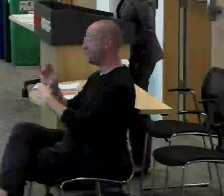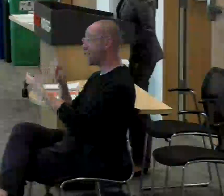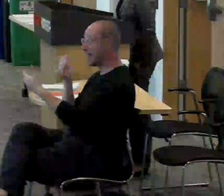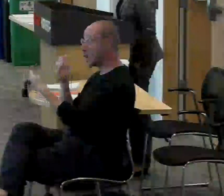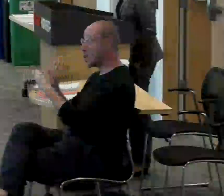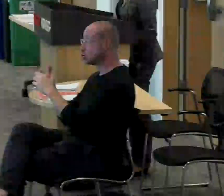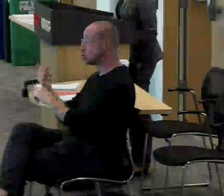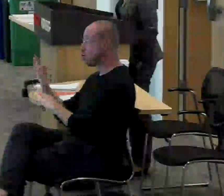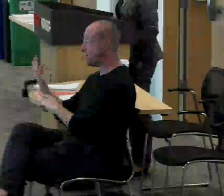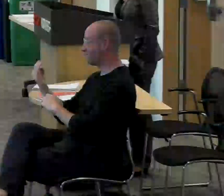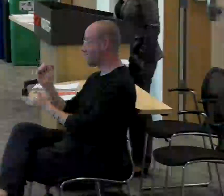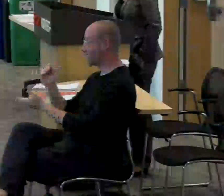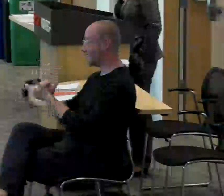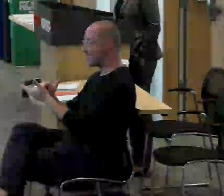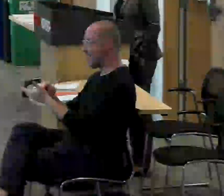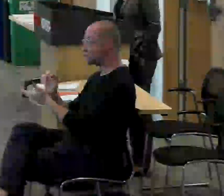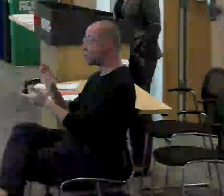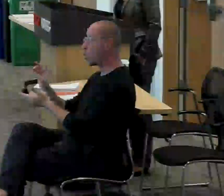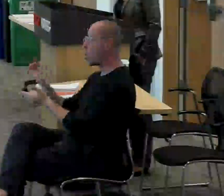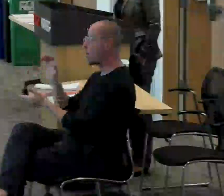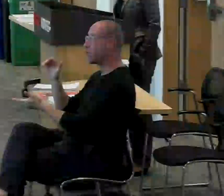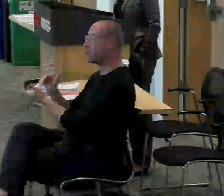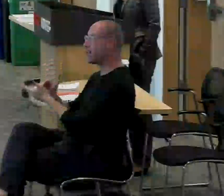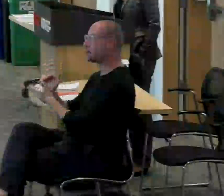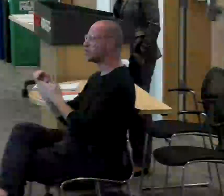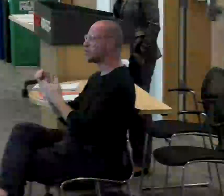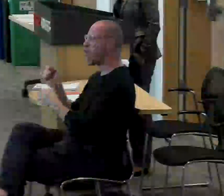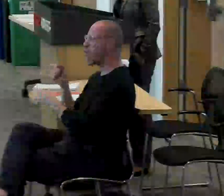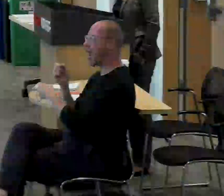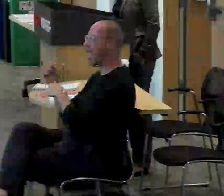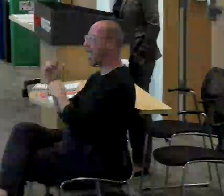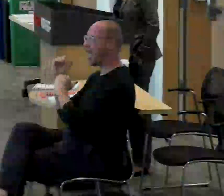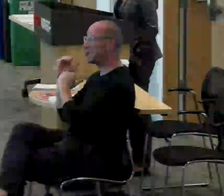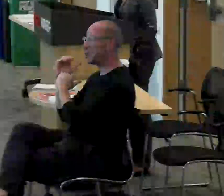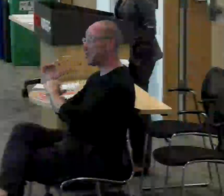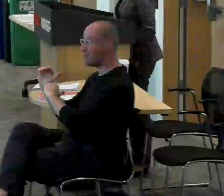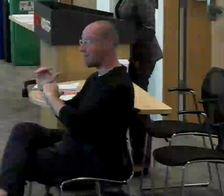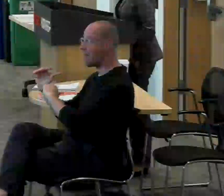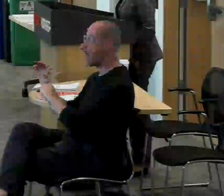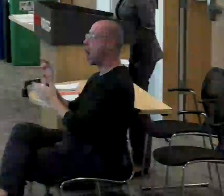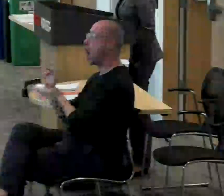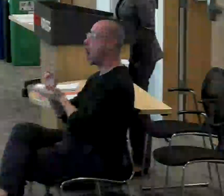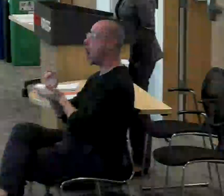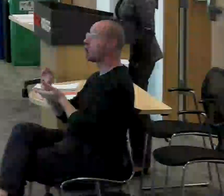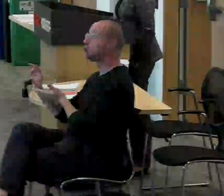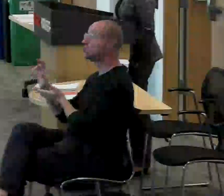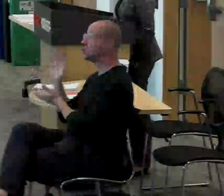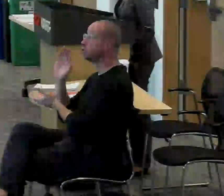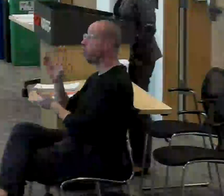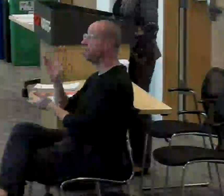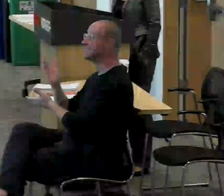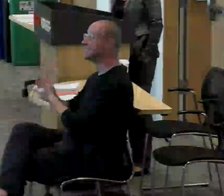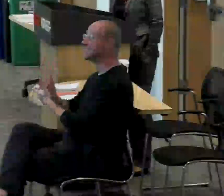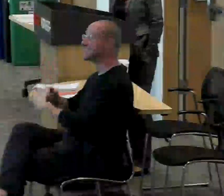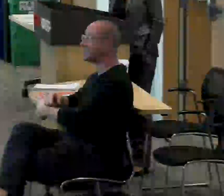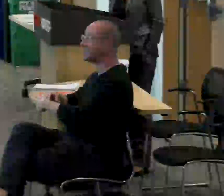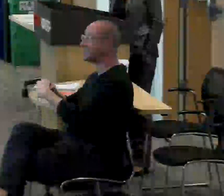years, contributions would be stopped unless indicated otherwise. So we want to make sure benefits are